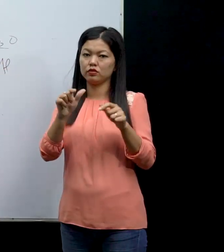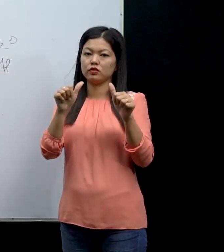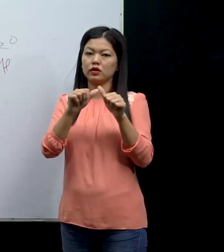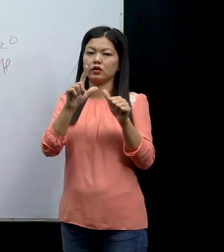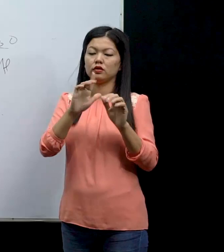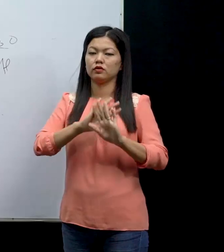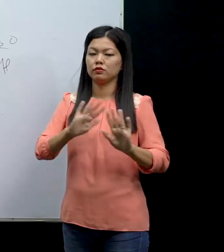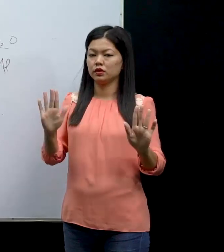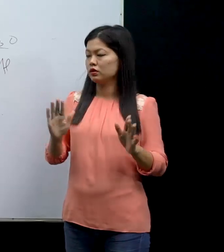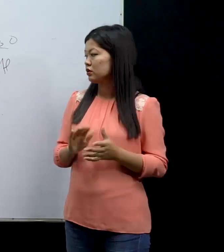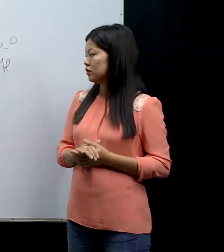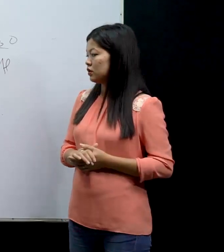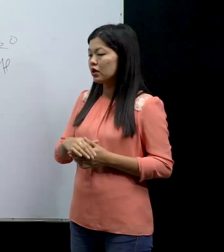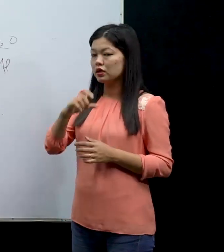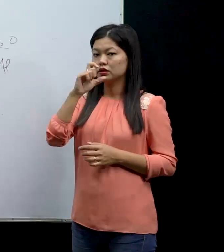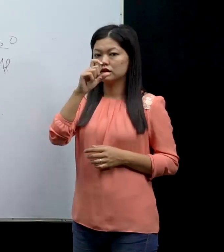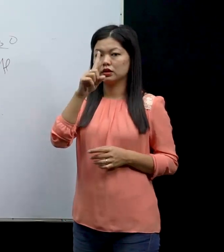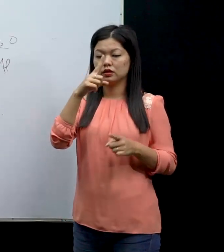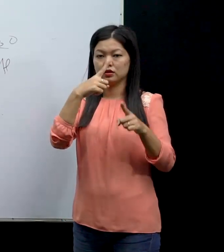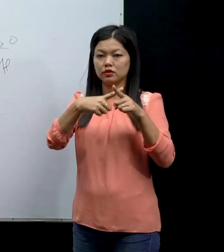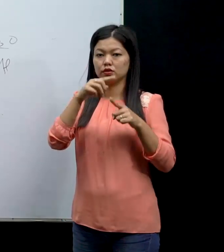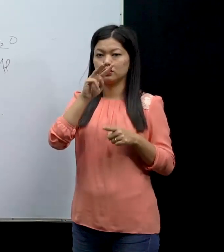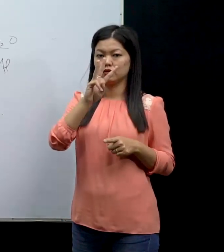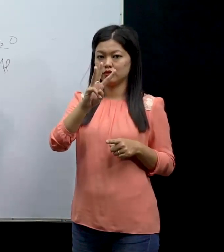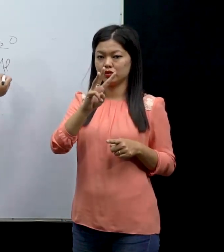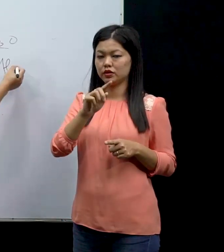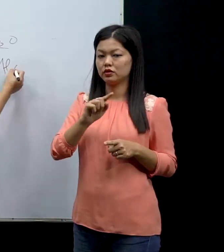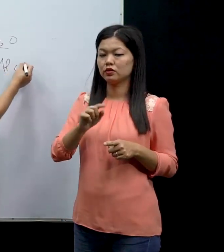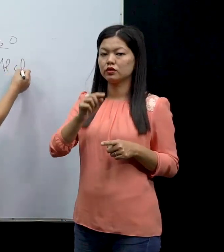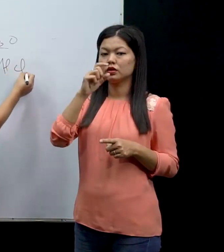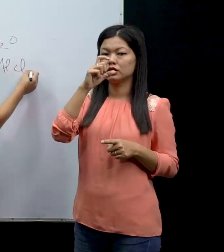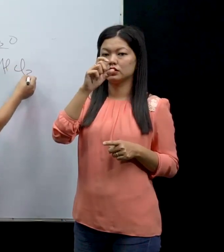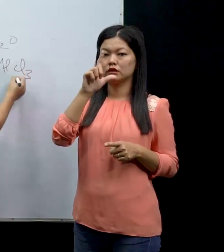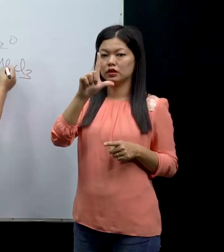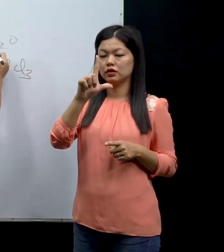Right. Now, Cl into 3, that means.